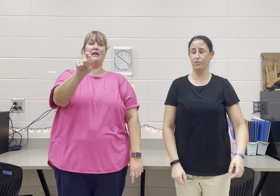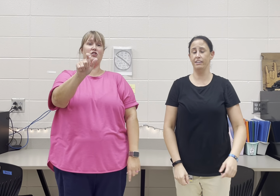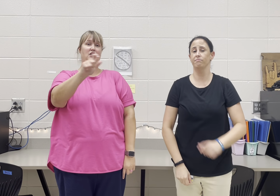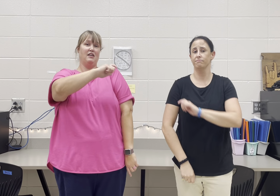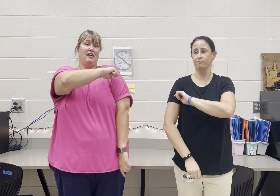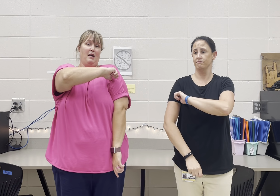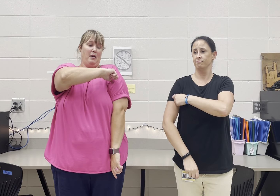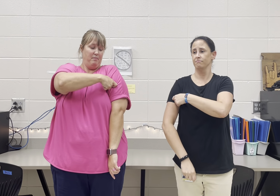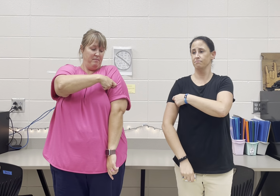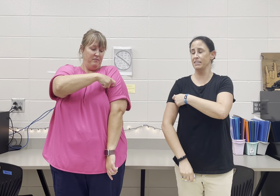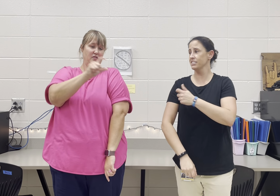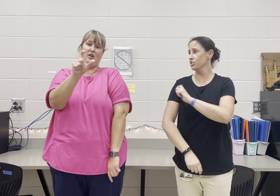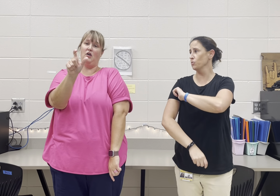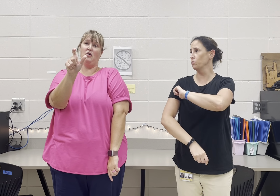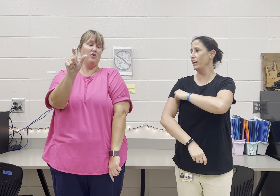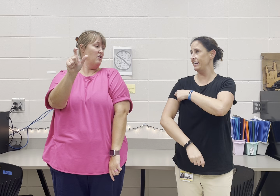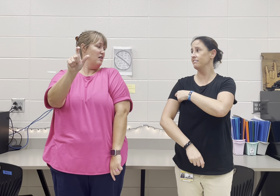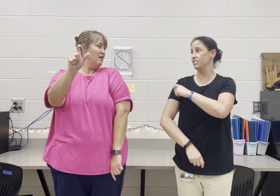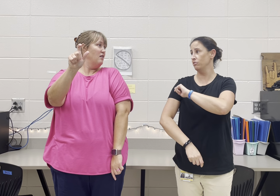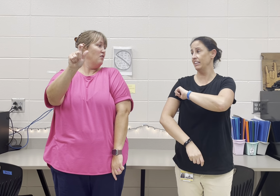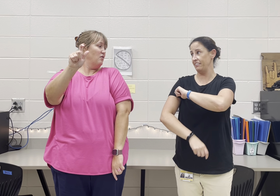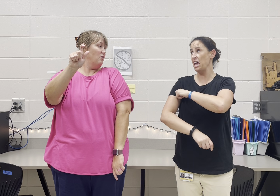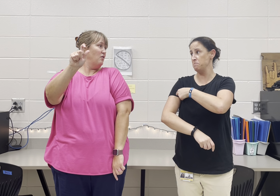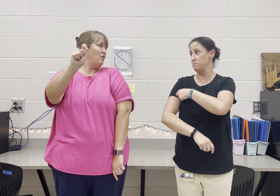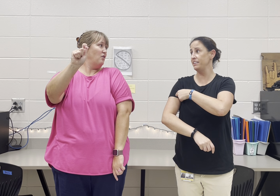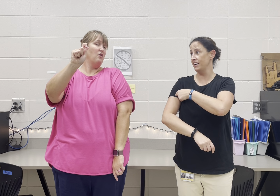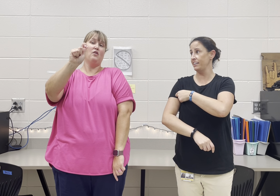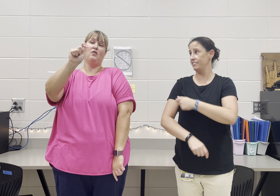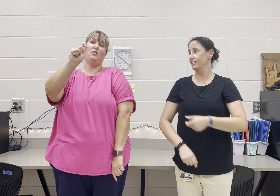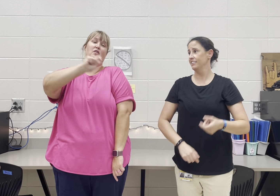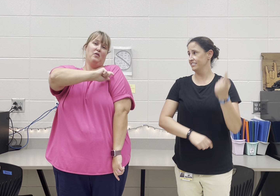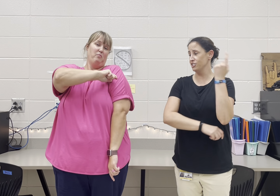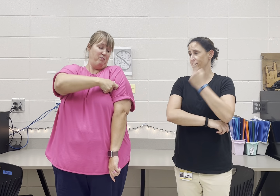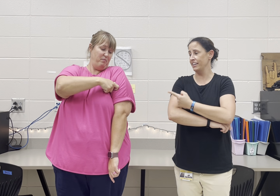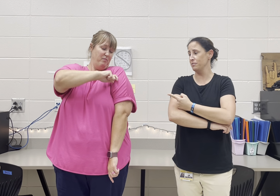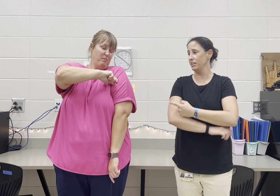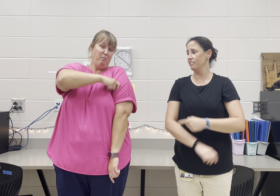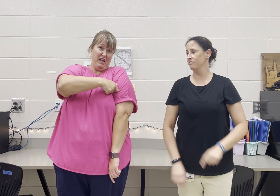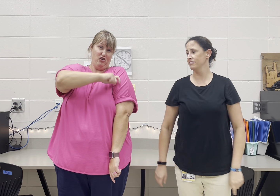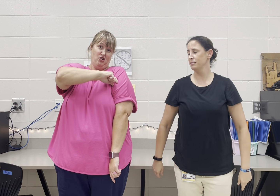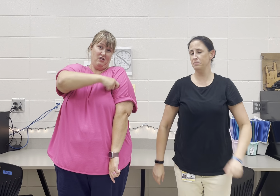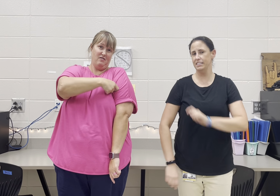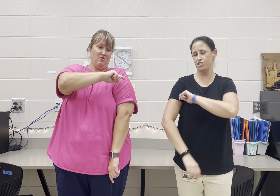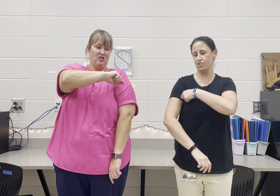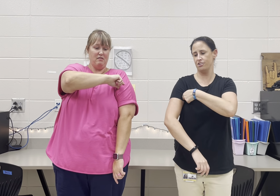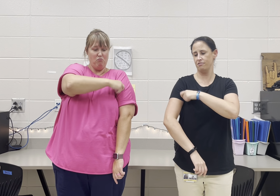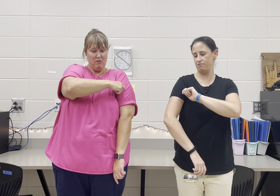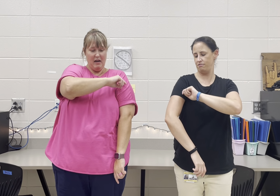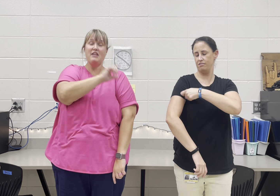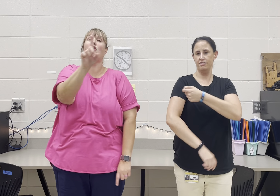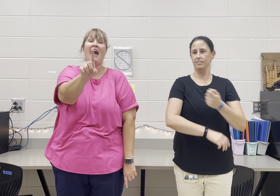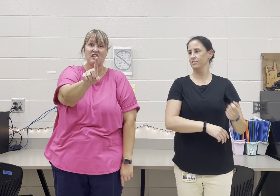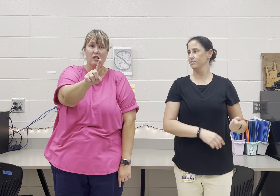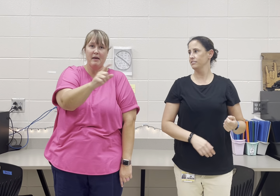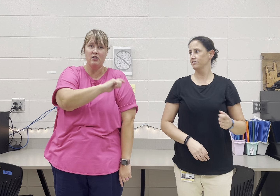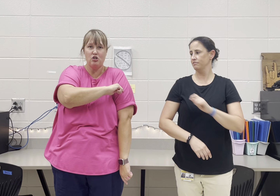green. My sister So- would wait till like at midnight to try and get me. Pinch. Pinch. So it's just, and you don't actually pinch, it's